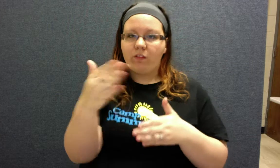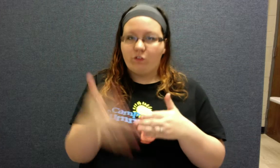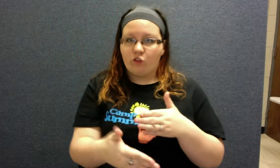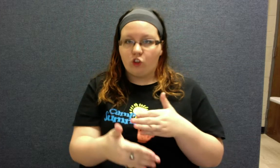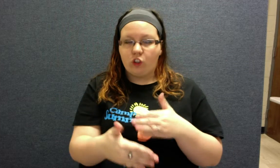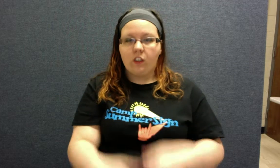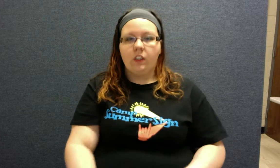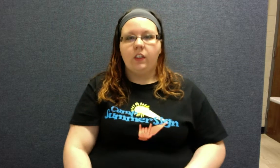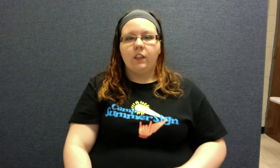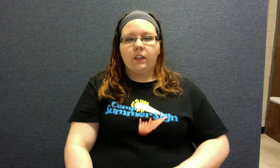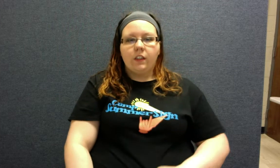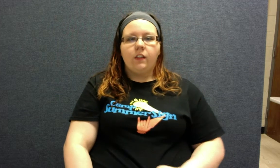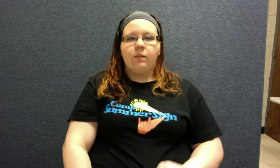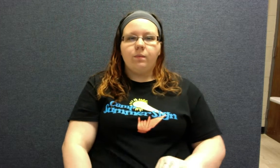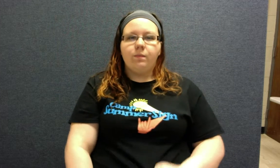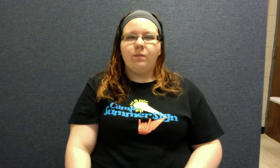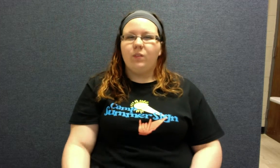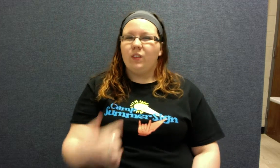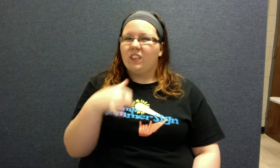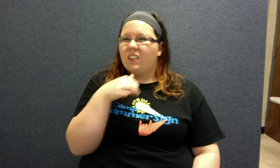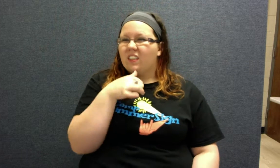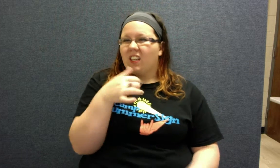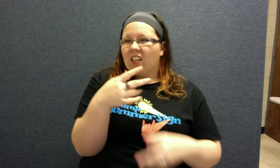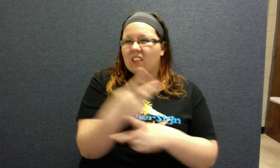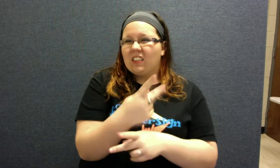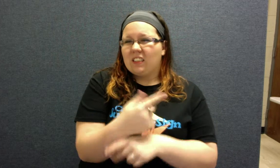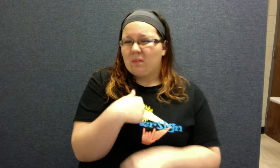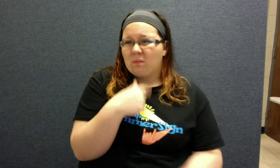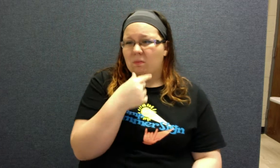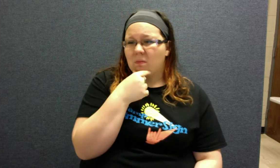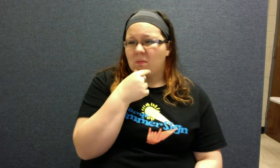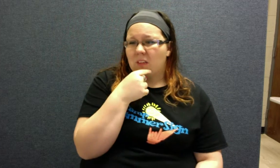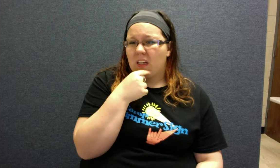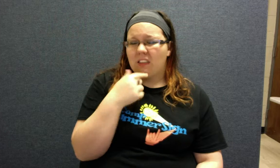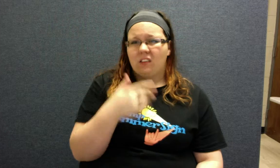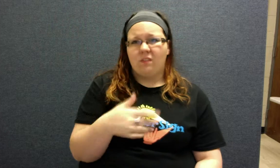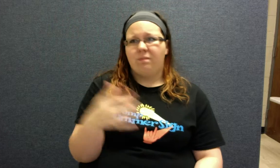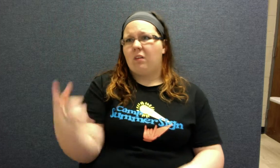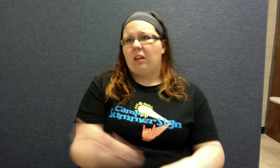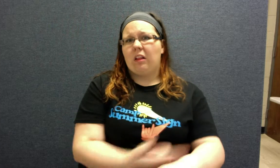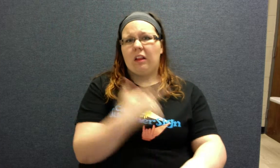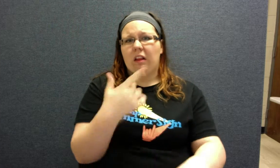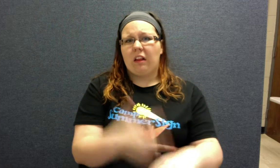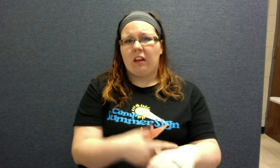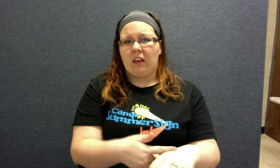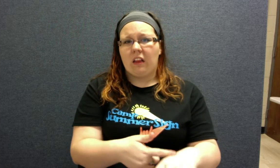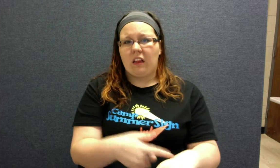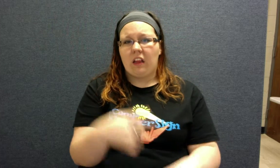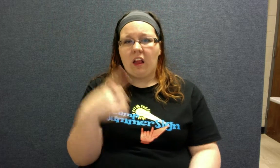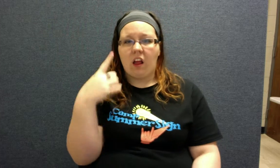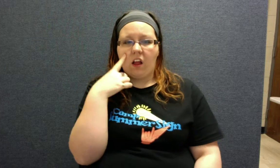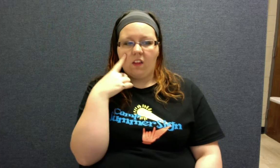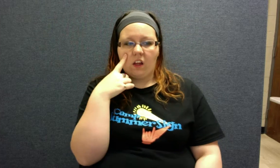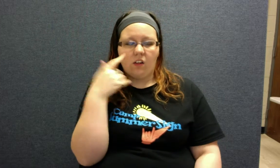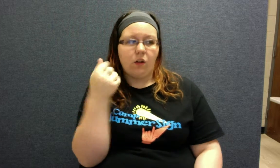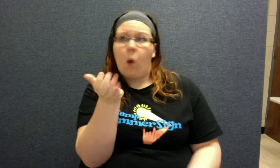It was something I didn't figure out for a while. In fact, it was going to go away as soon as I met the right girl, right? I have to